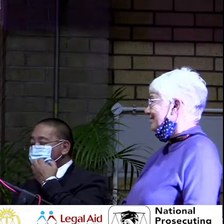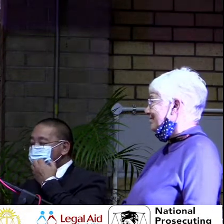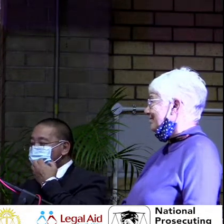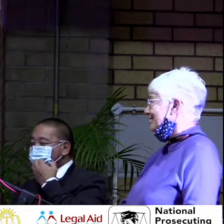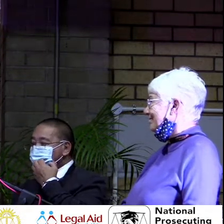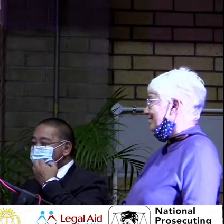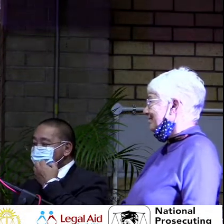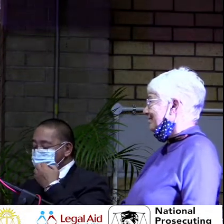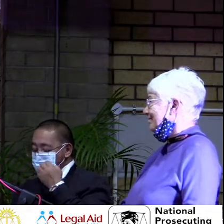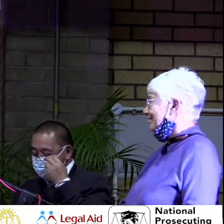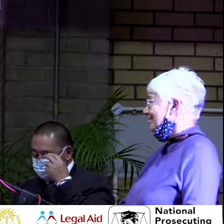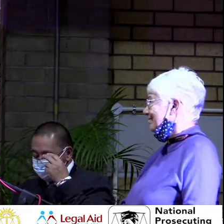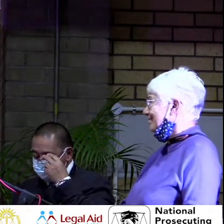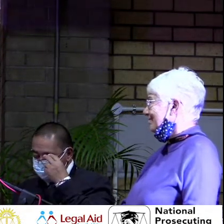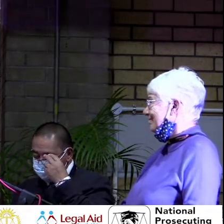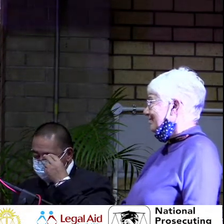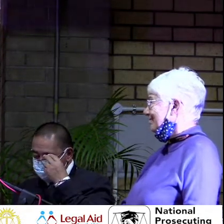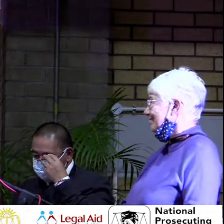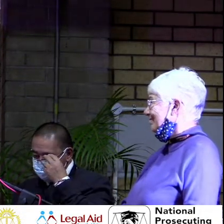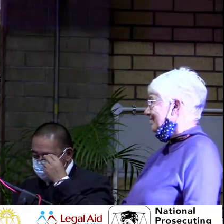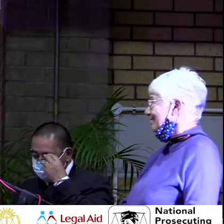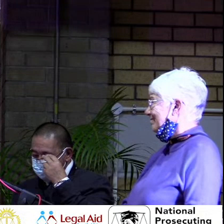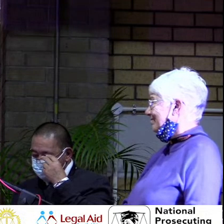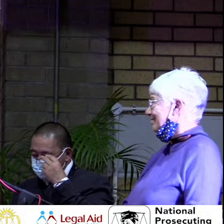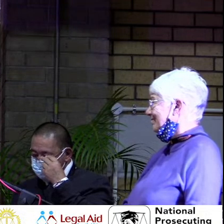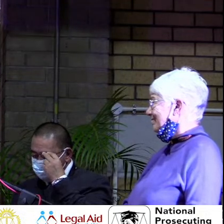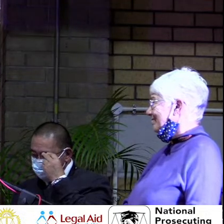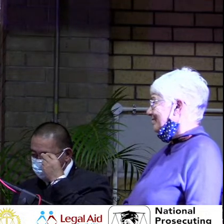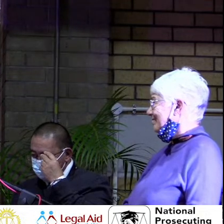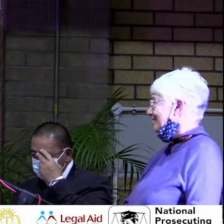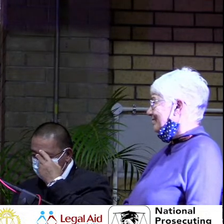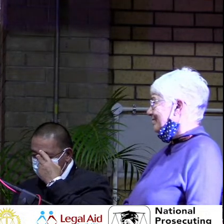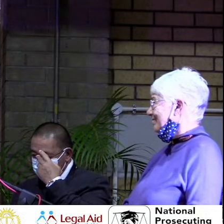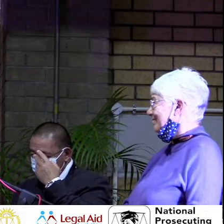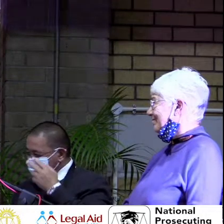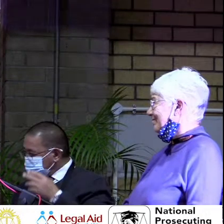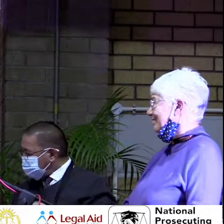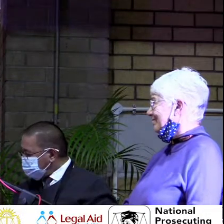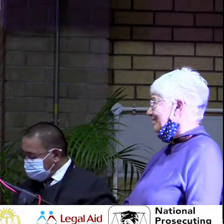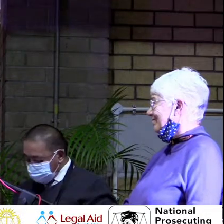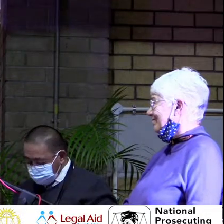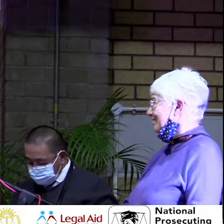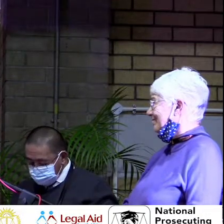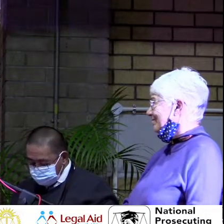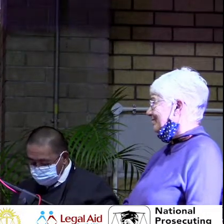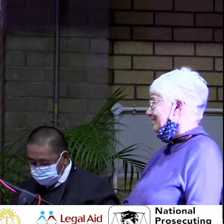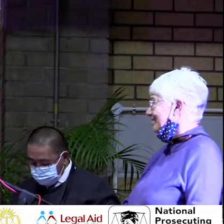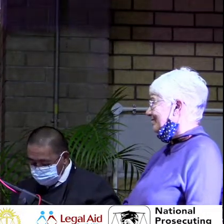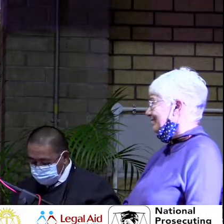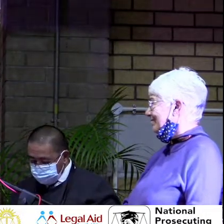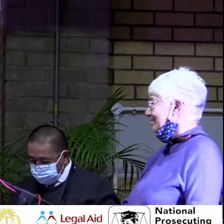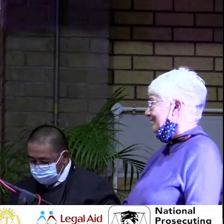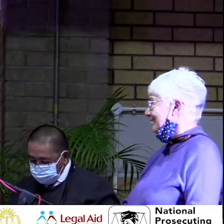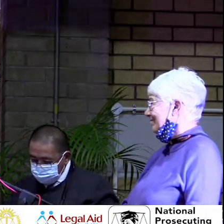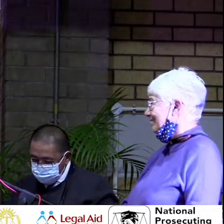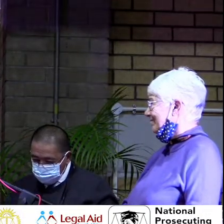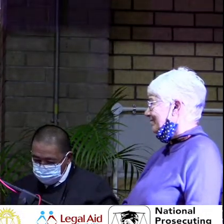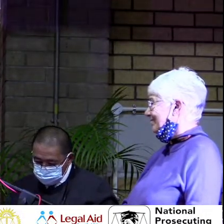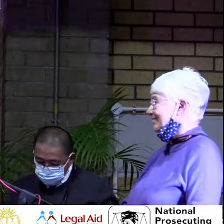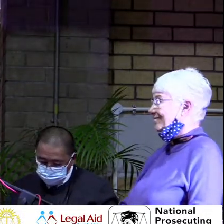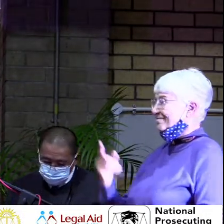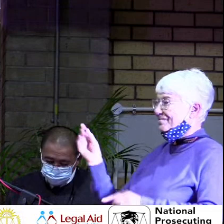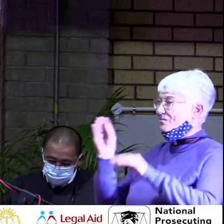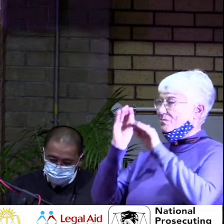Mandibulise ku minister, ku deputy minister wethu. Ndibulise ku official zonke